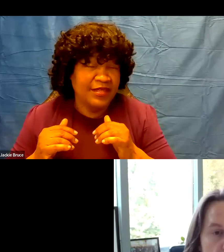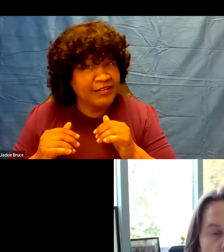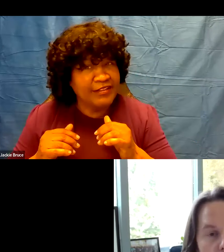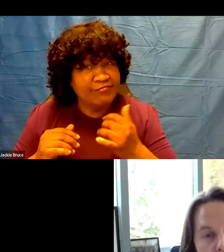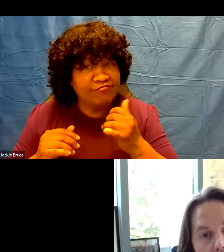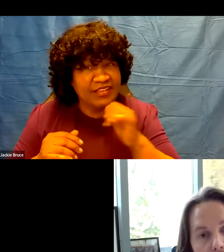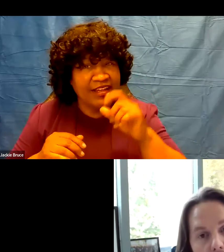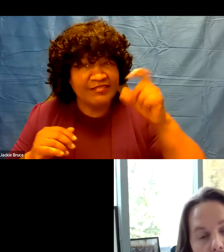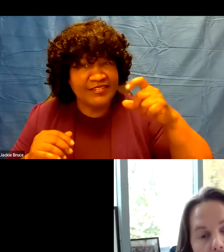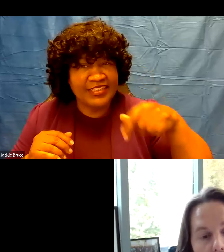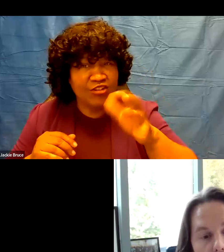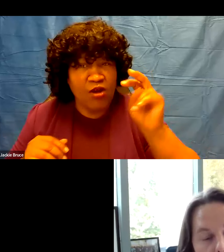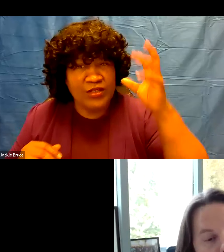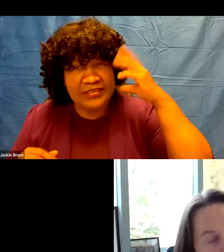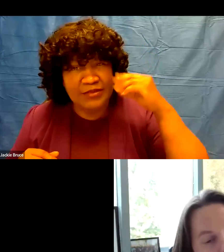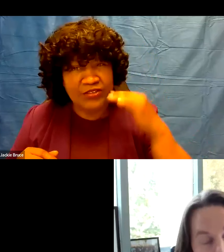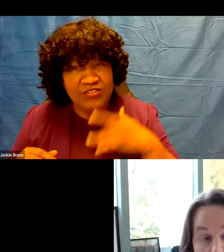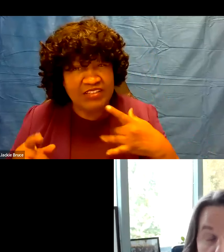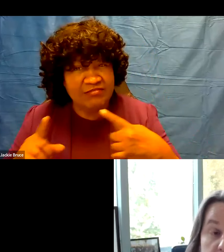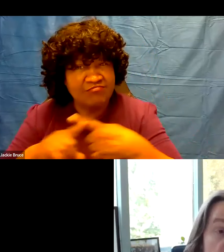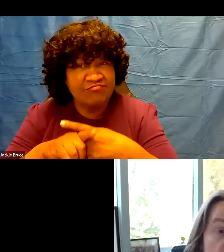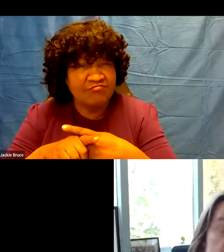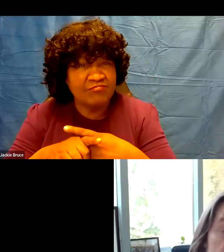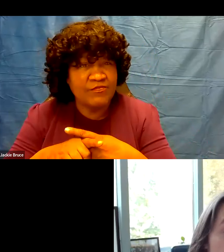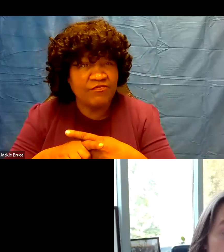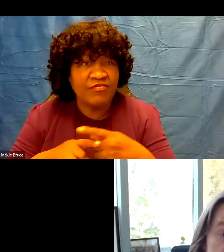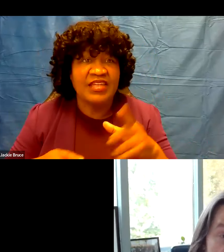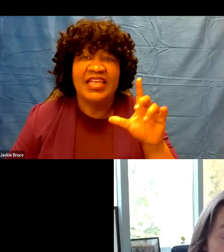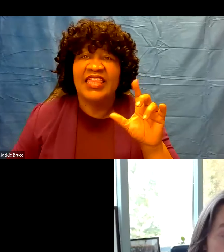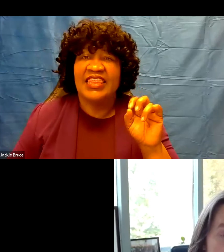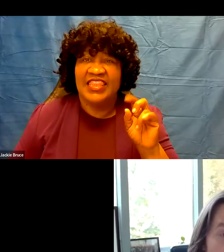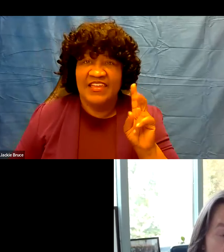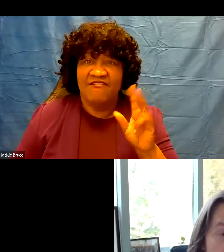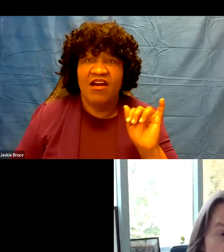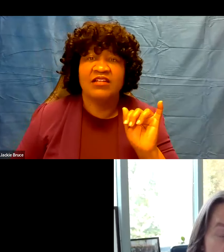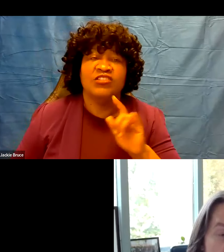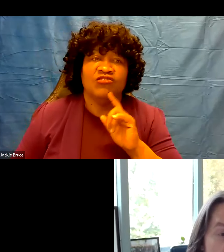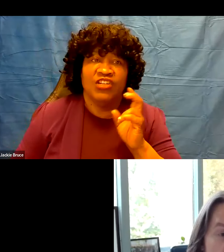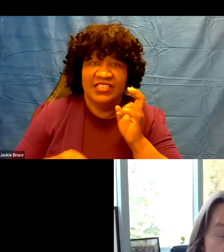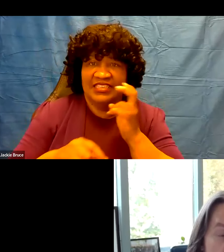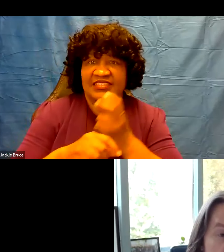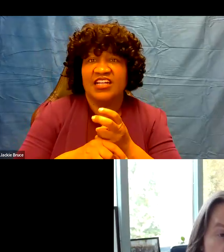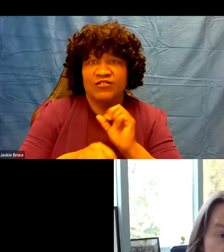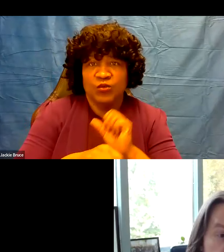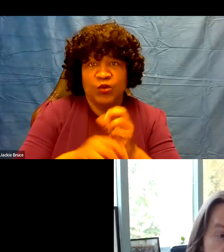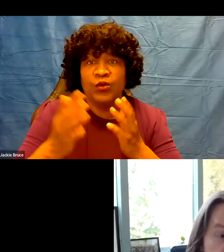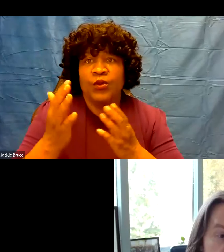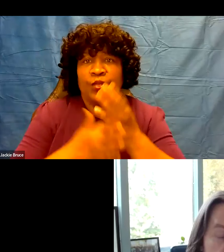counterproductive in your experience, or? Yeah, it's going to be really tough to work through that,